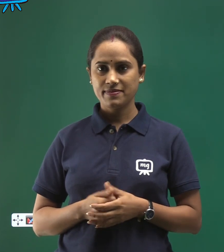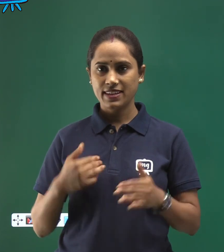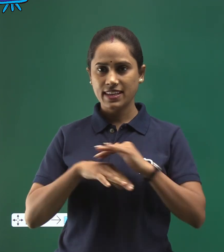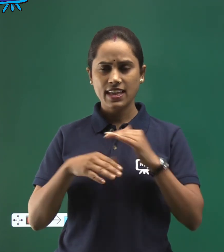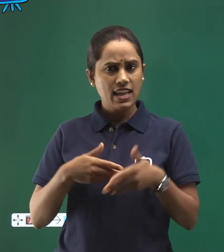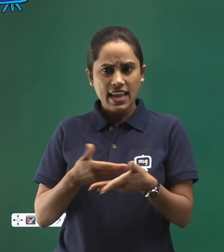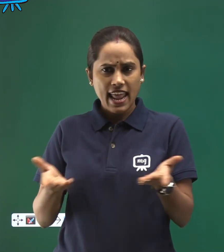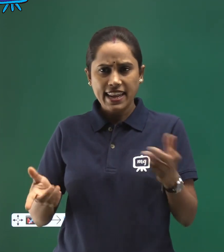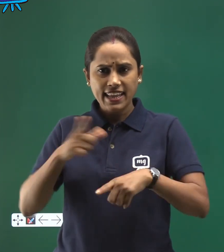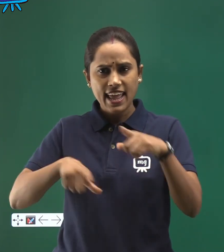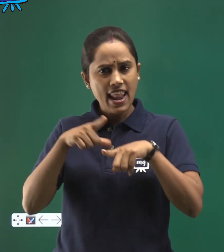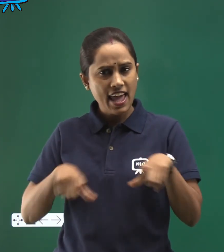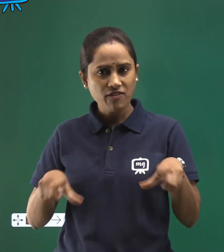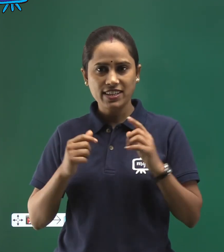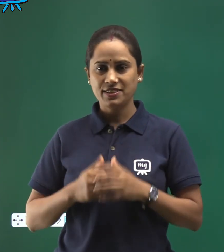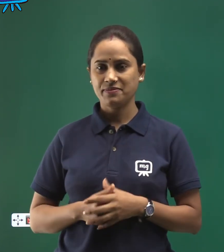in any language?